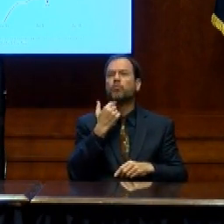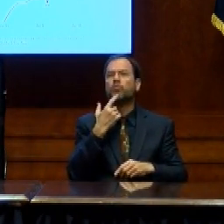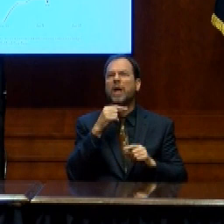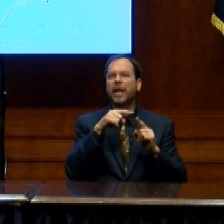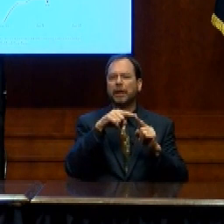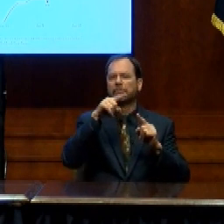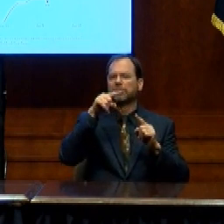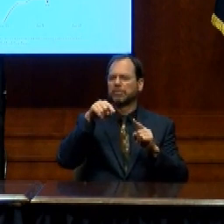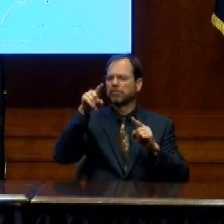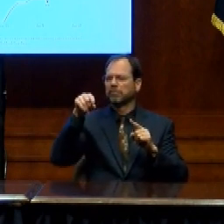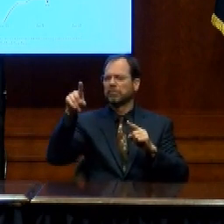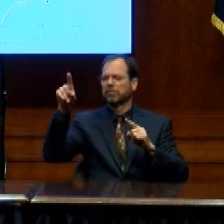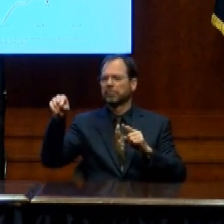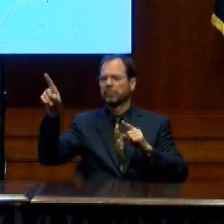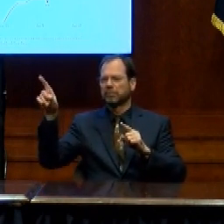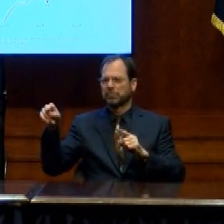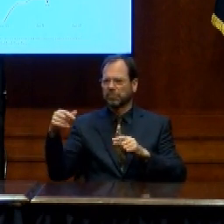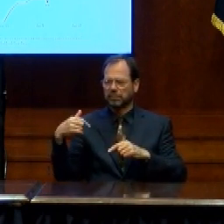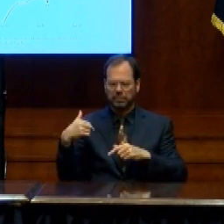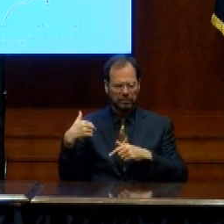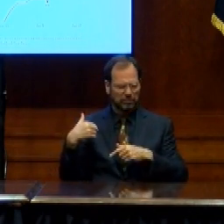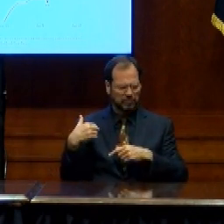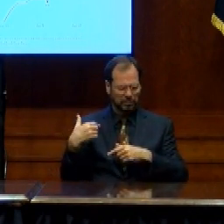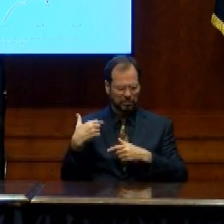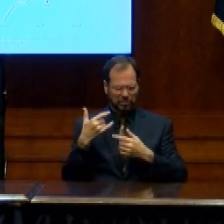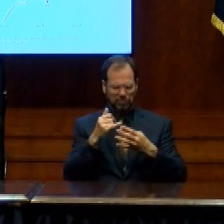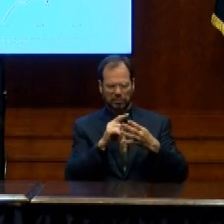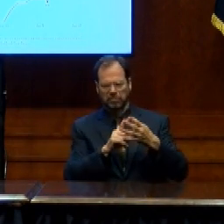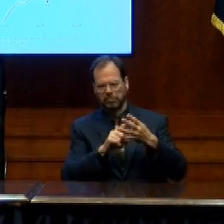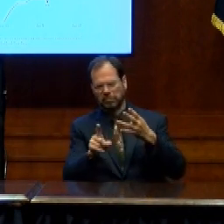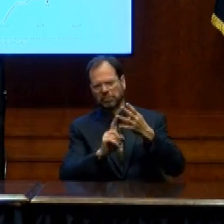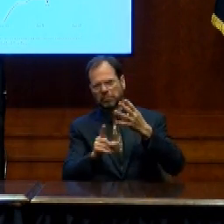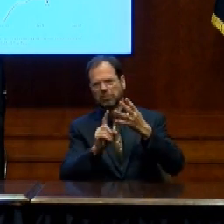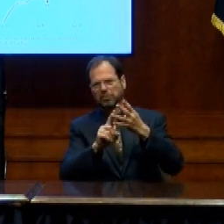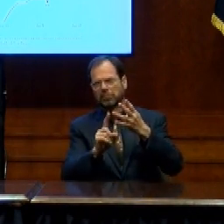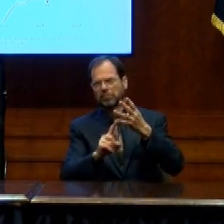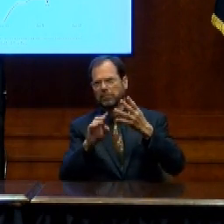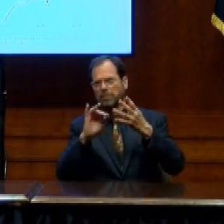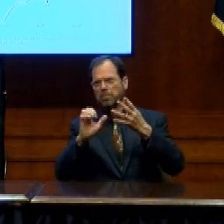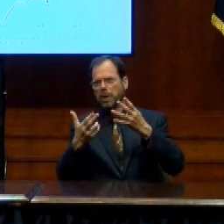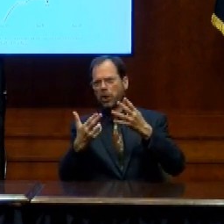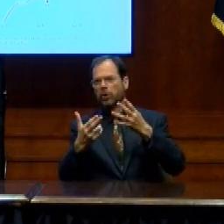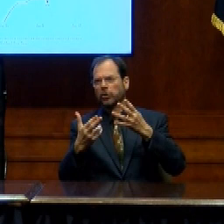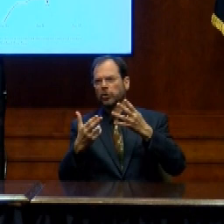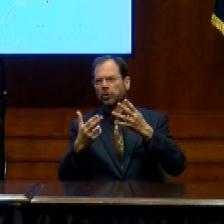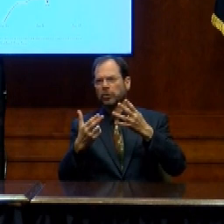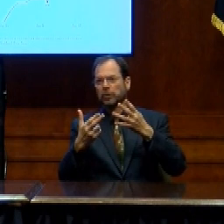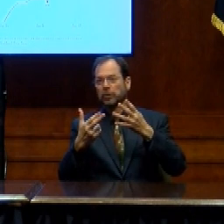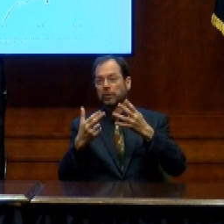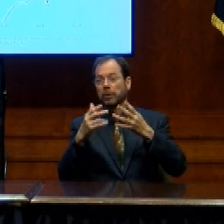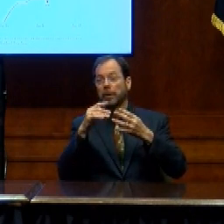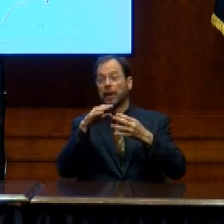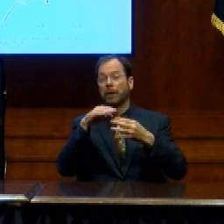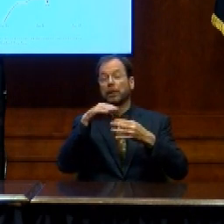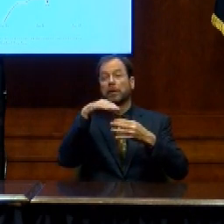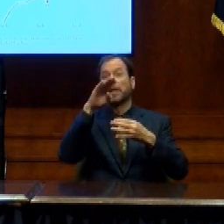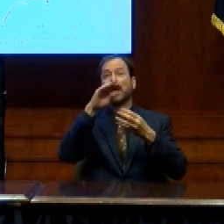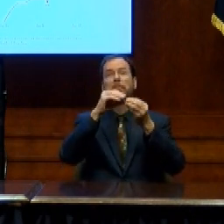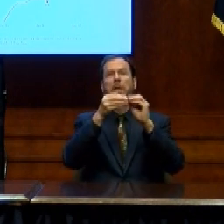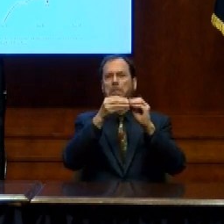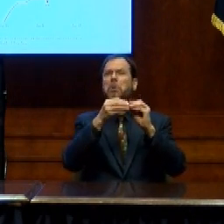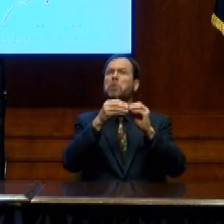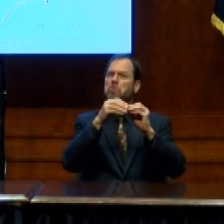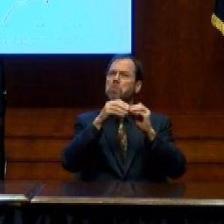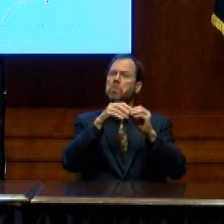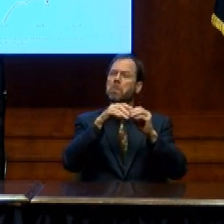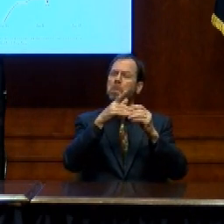line, since the latter part of March, the top number in the red line has